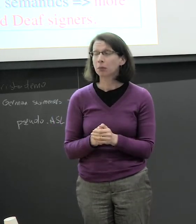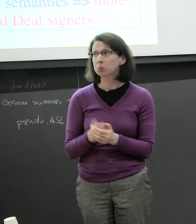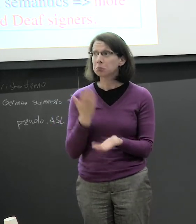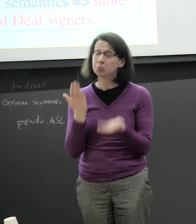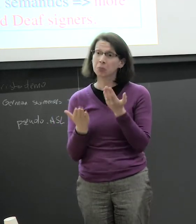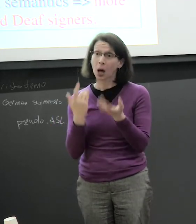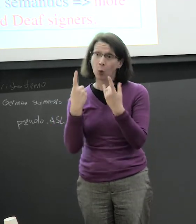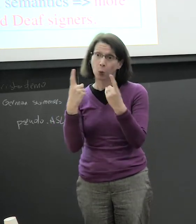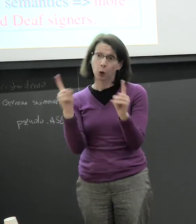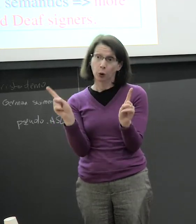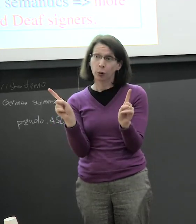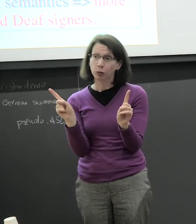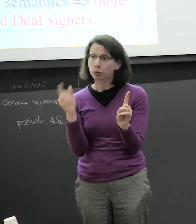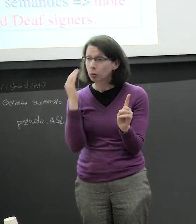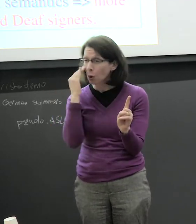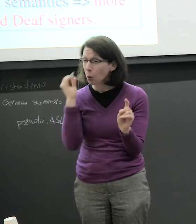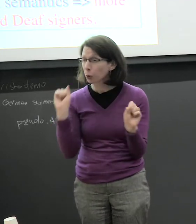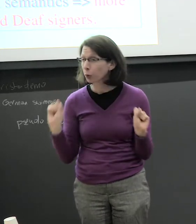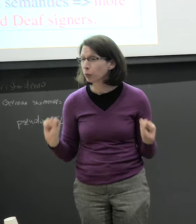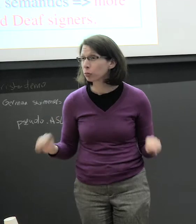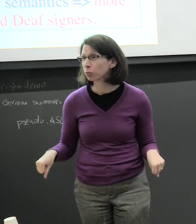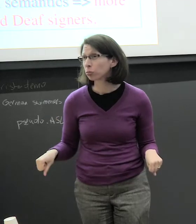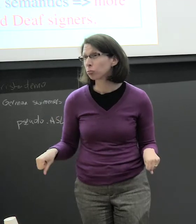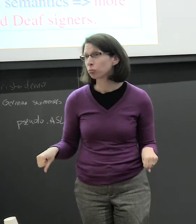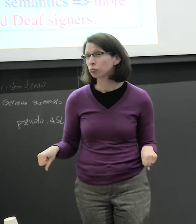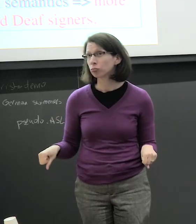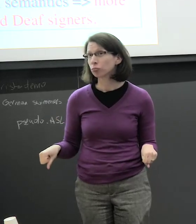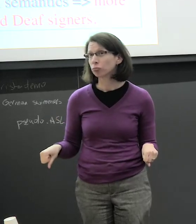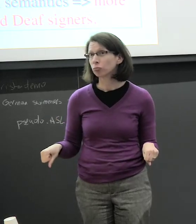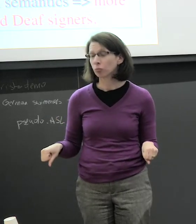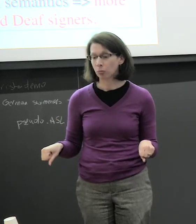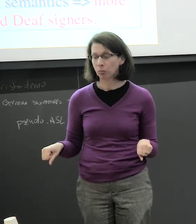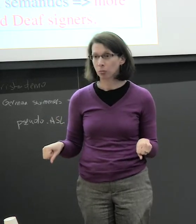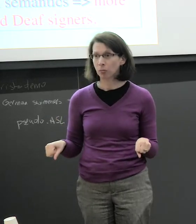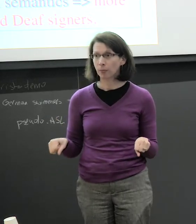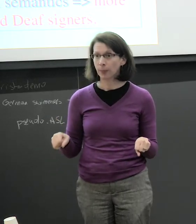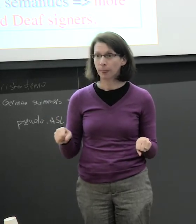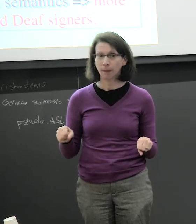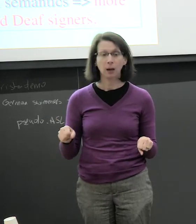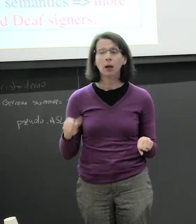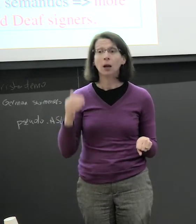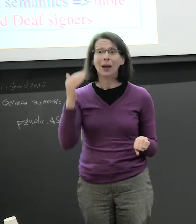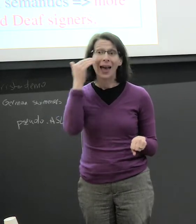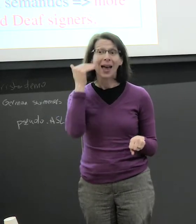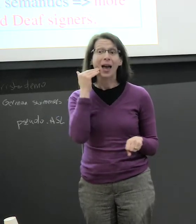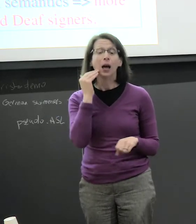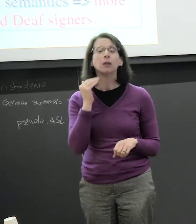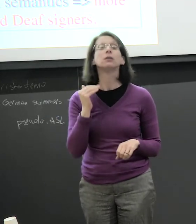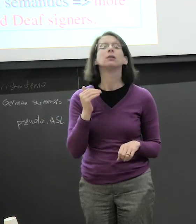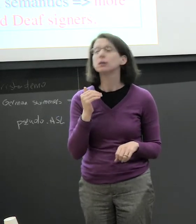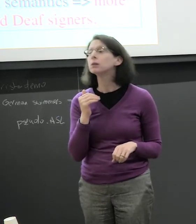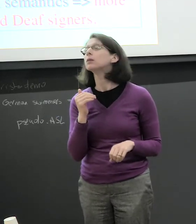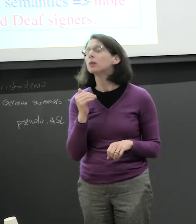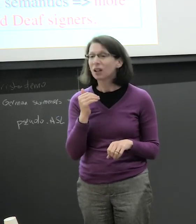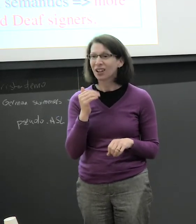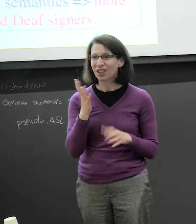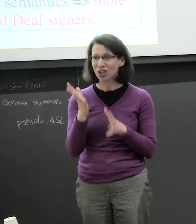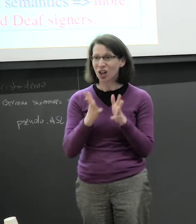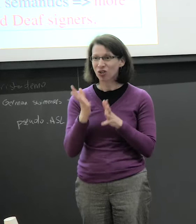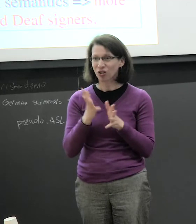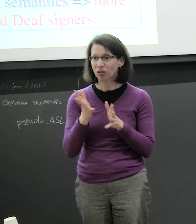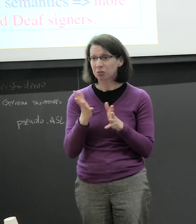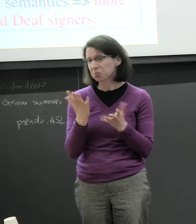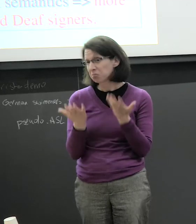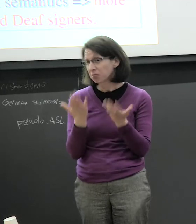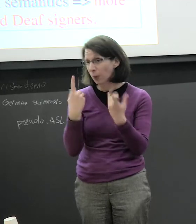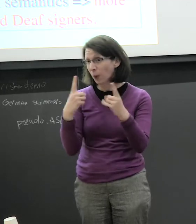might work. I mean, you could perform the gesture with your head, for instance, with a head nod, and that might work as well. Of